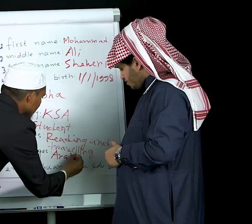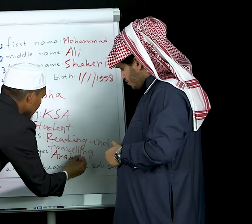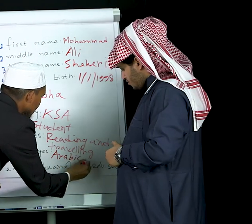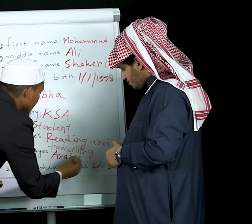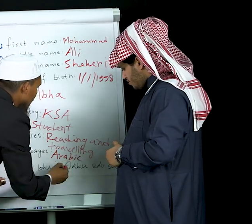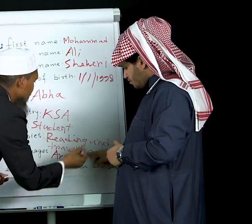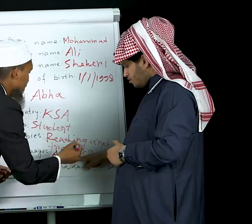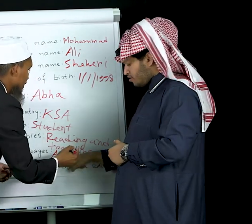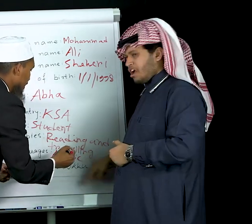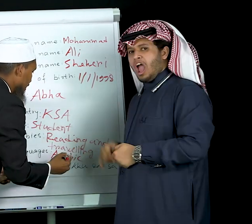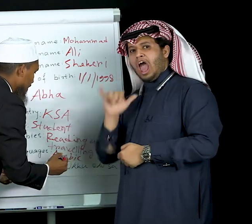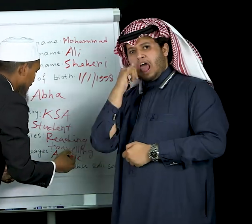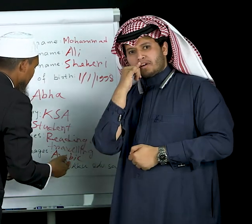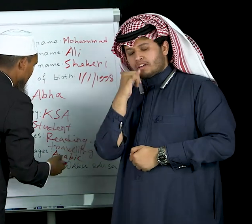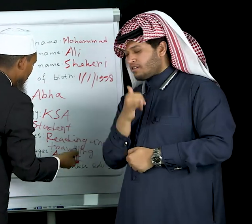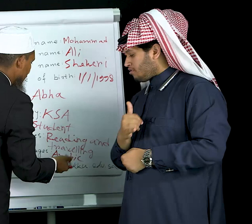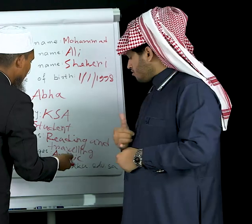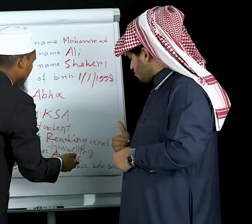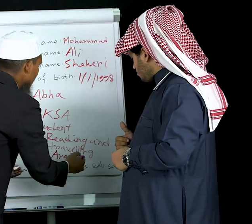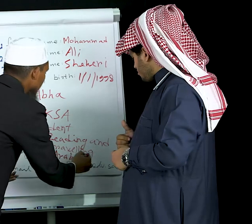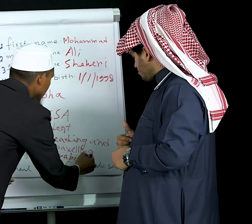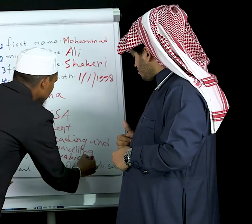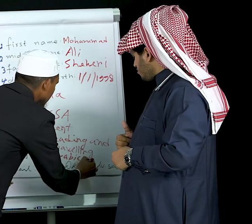Arabic, and maybe also you can use English.